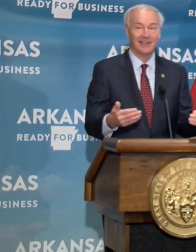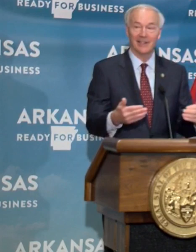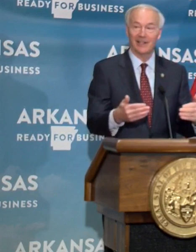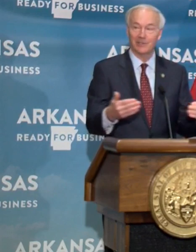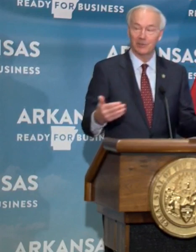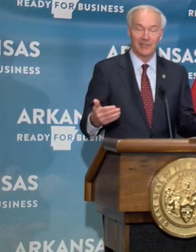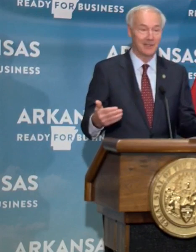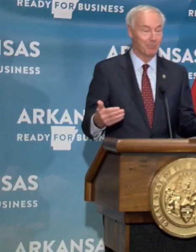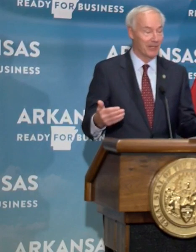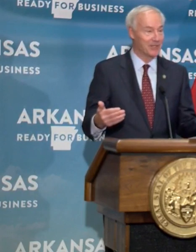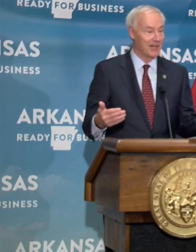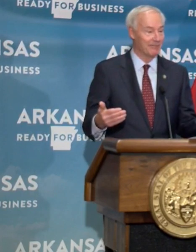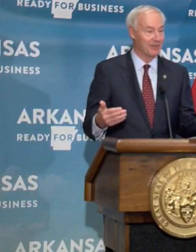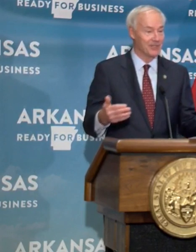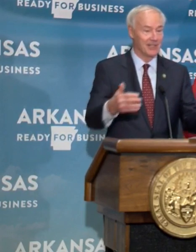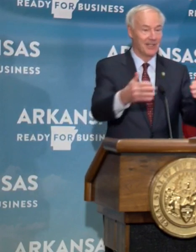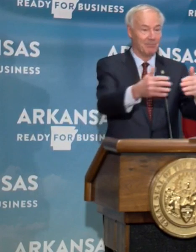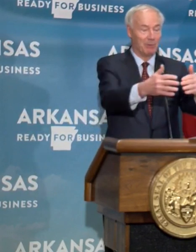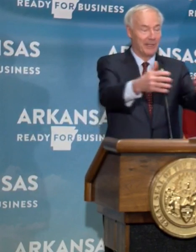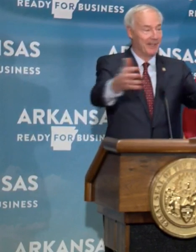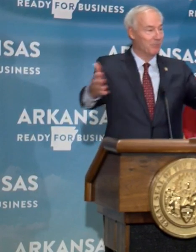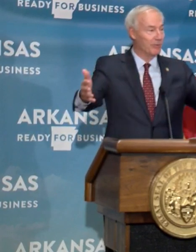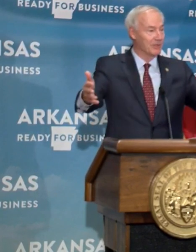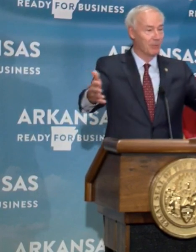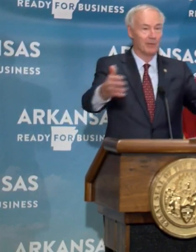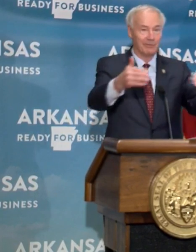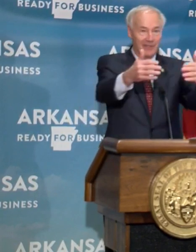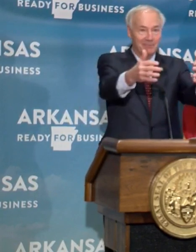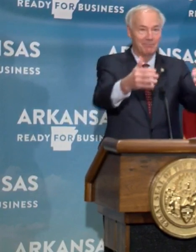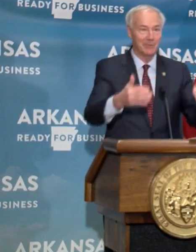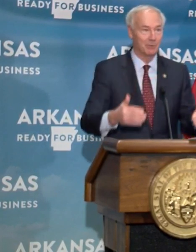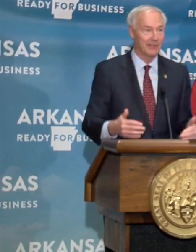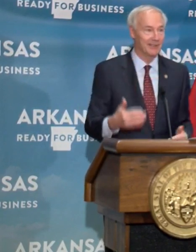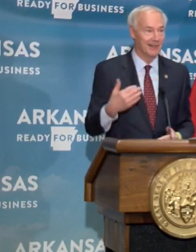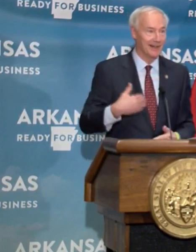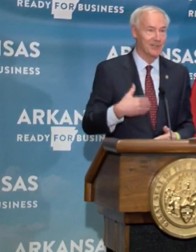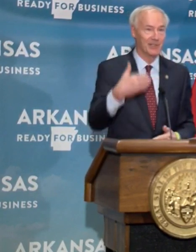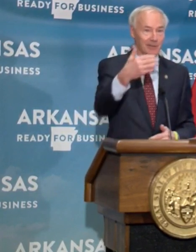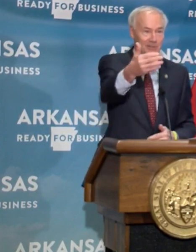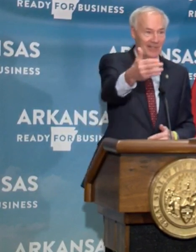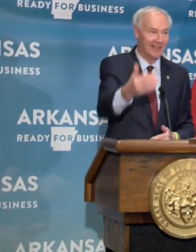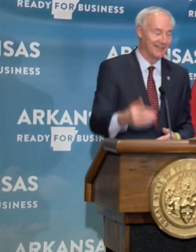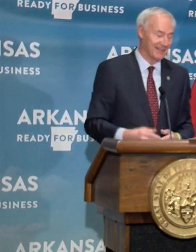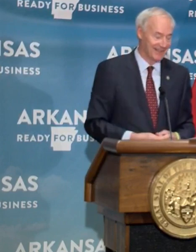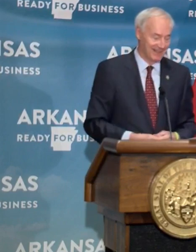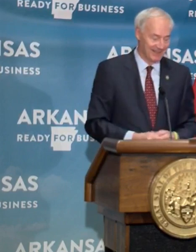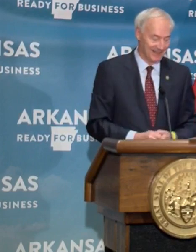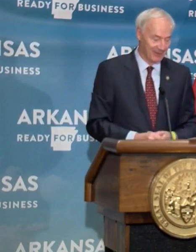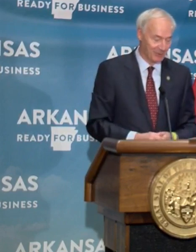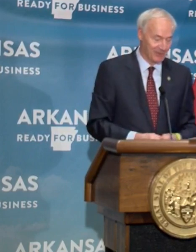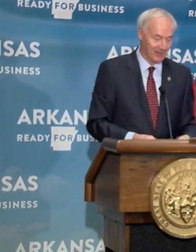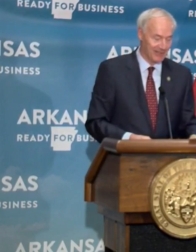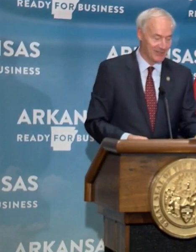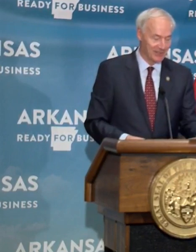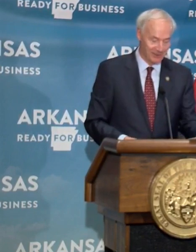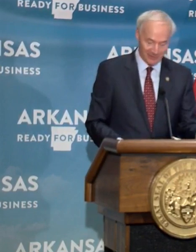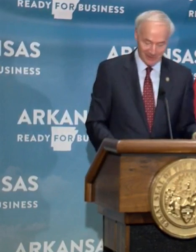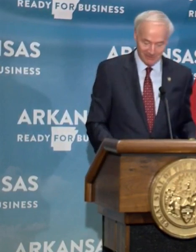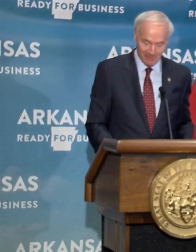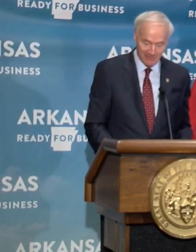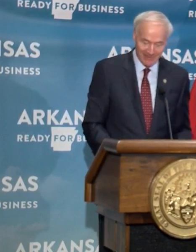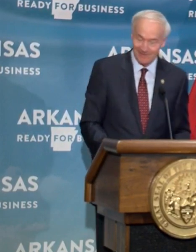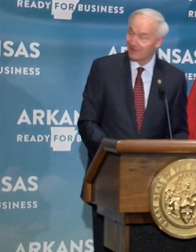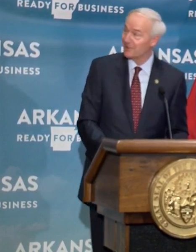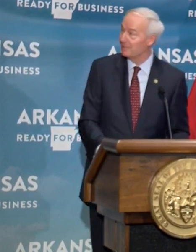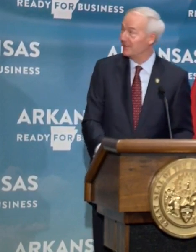in to the press conference, but we have more than 12 feet between ourselves and those that are listening to